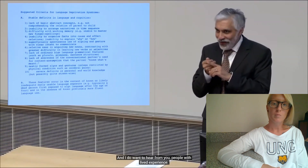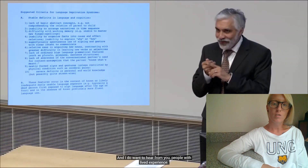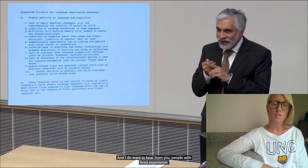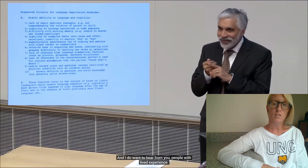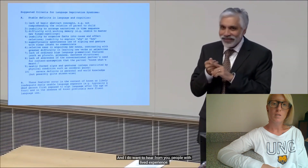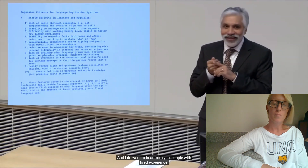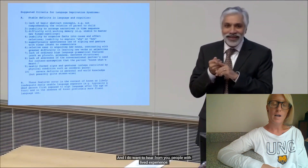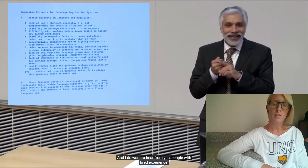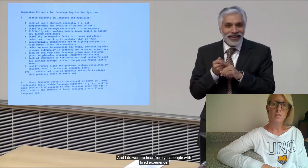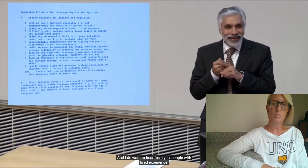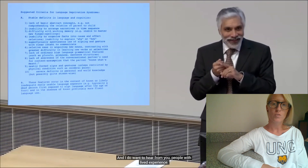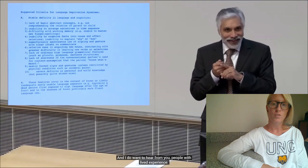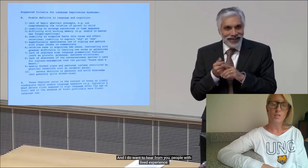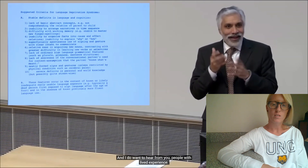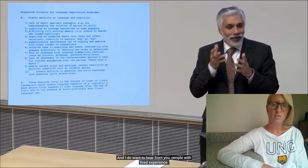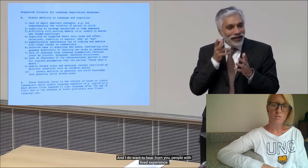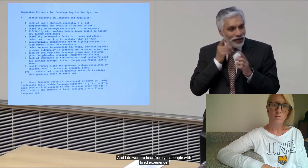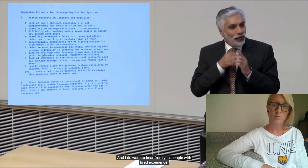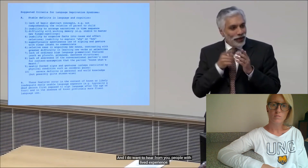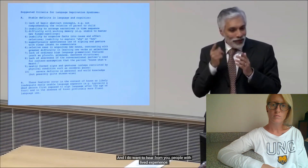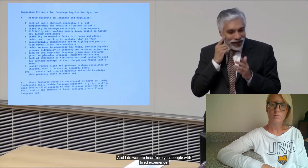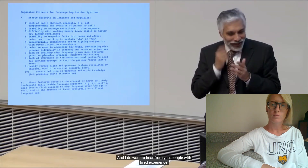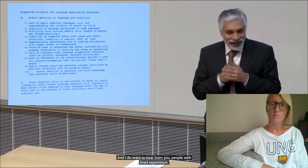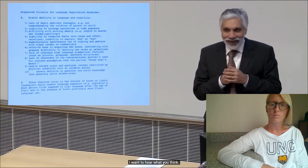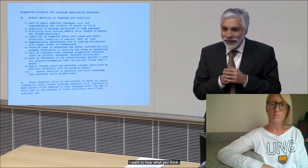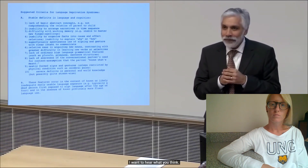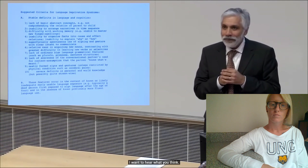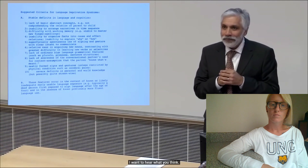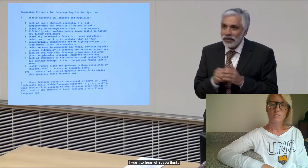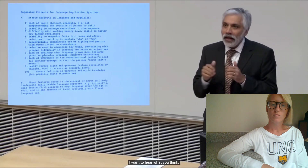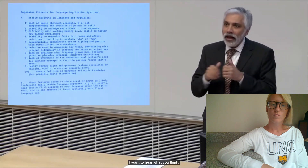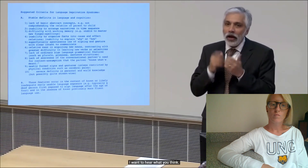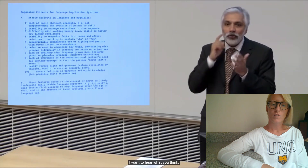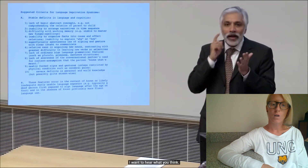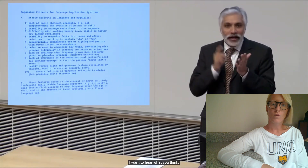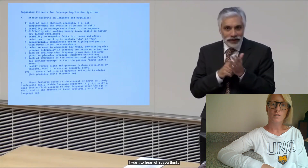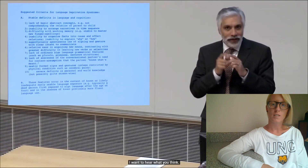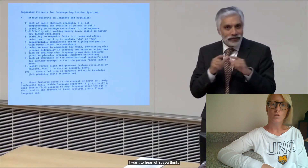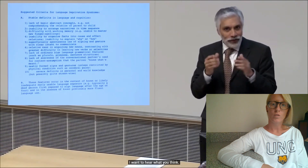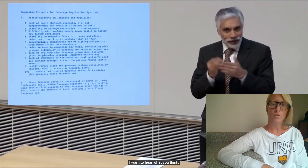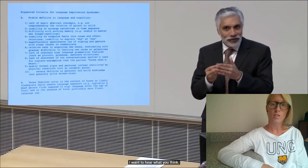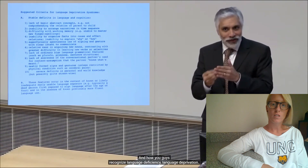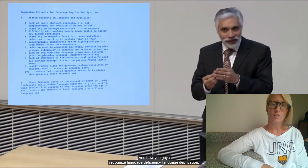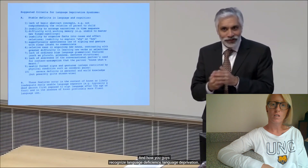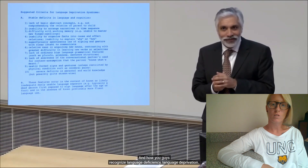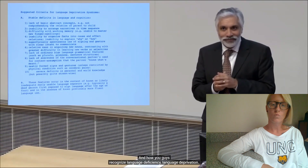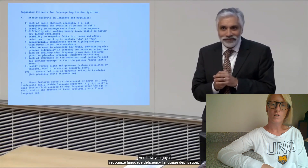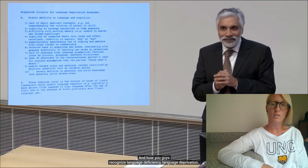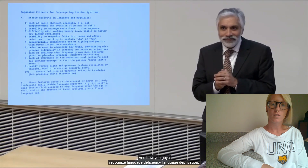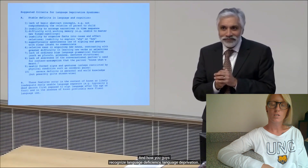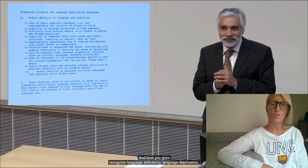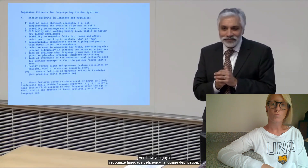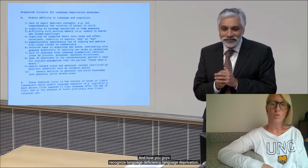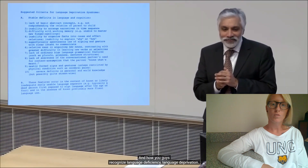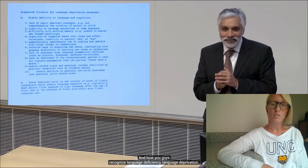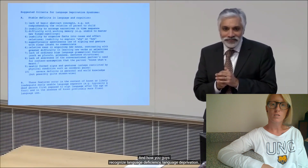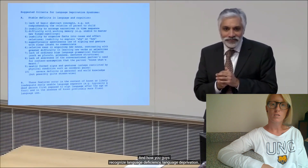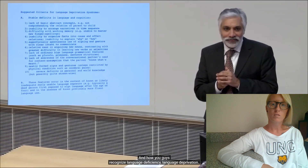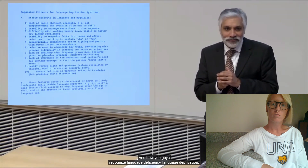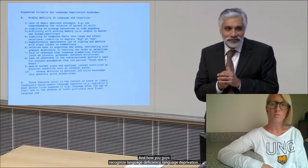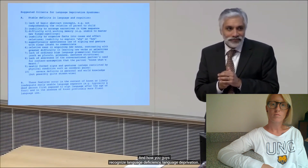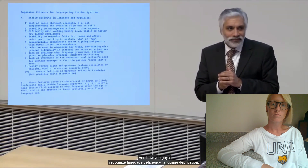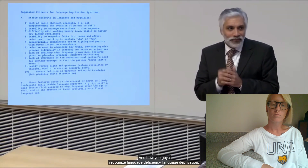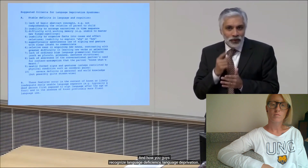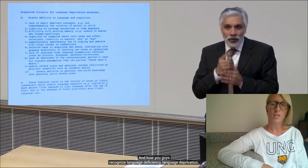with lived experience experience. impacts similar to this. I want to hear what you think I wanted to hear what you think and how you guys you noticed